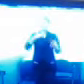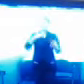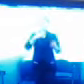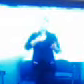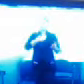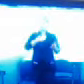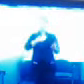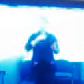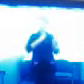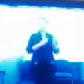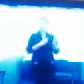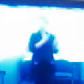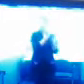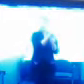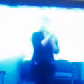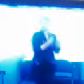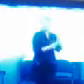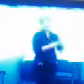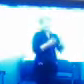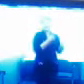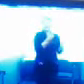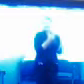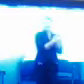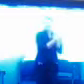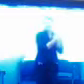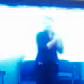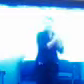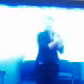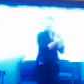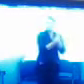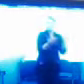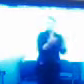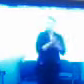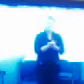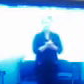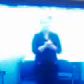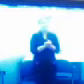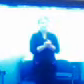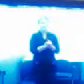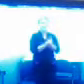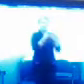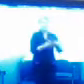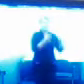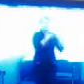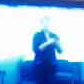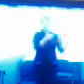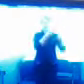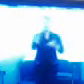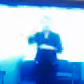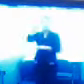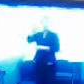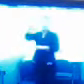Today we are going to be discussing my major, my profession and skills.